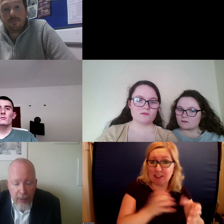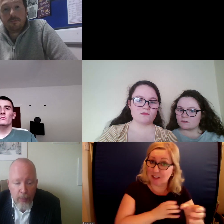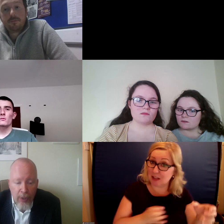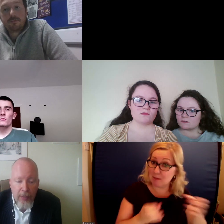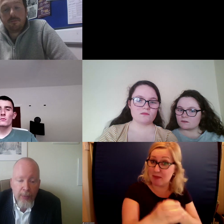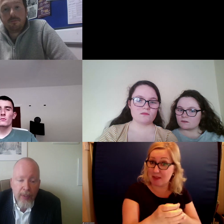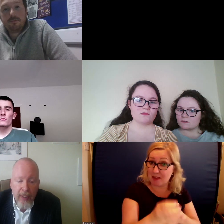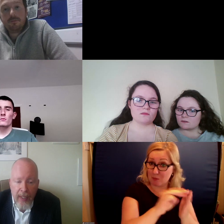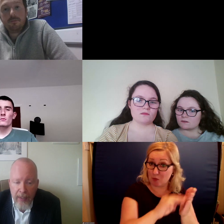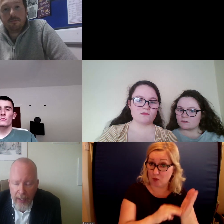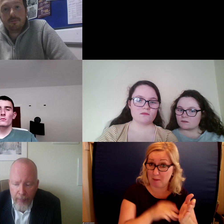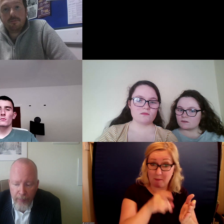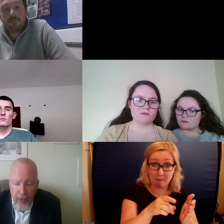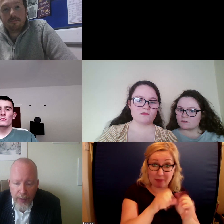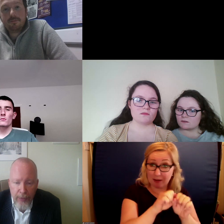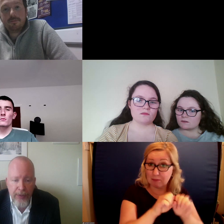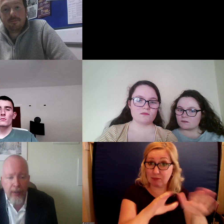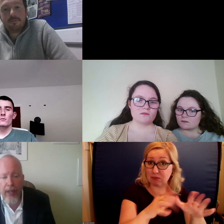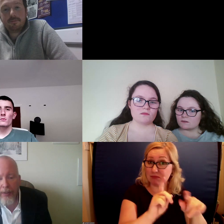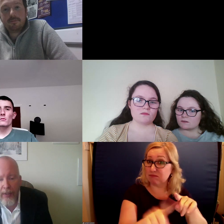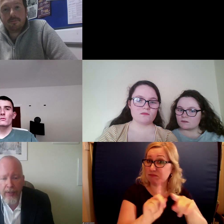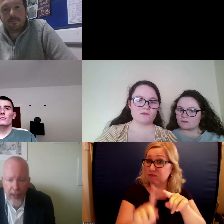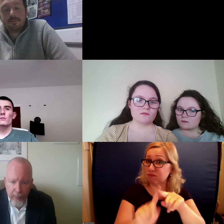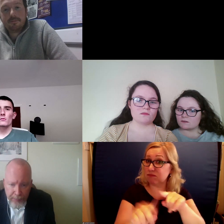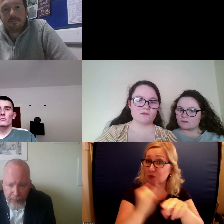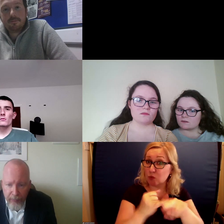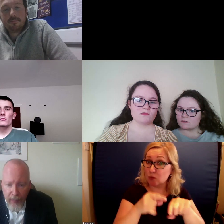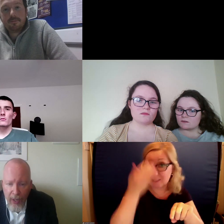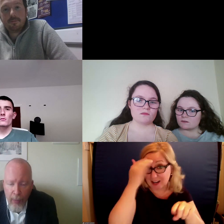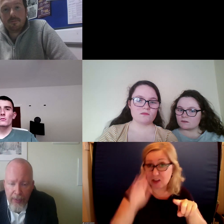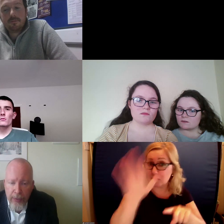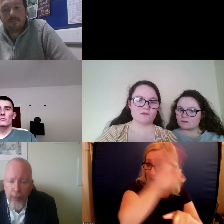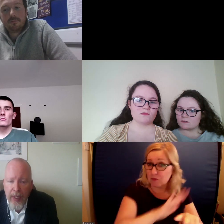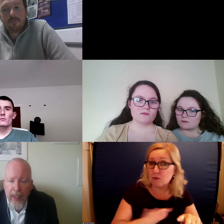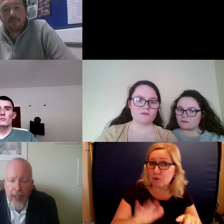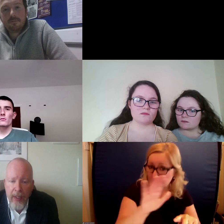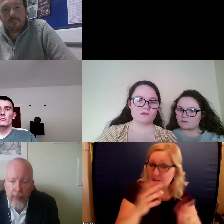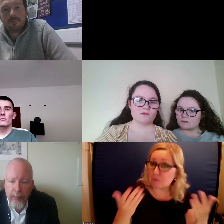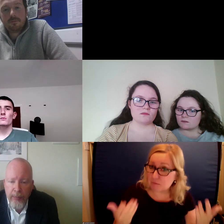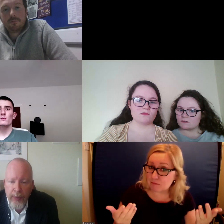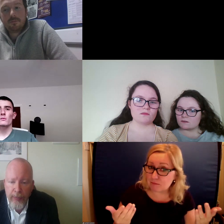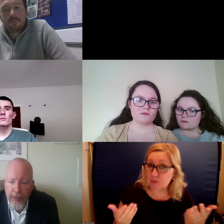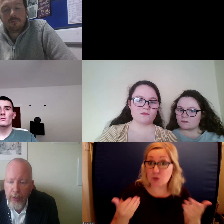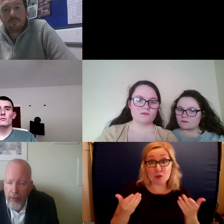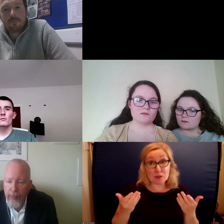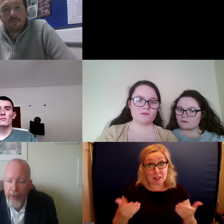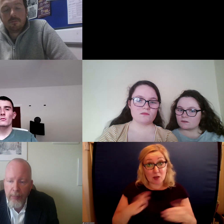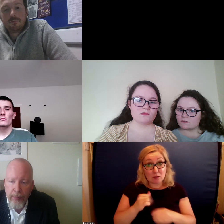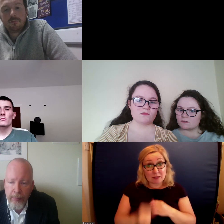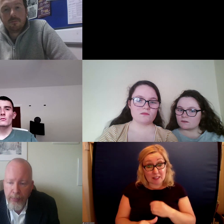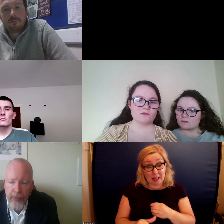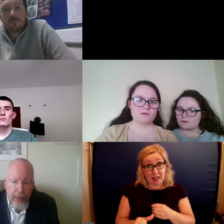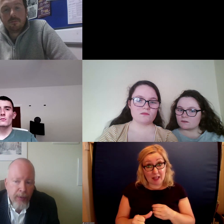So welcome, everyone. And to start our conversation today, I want to first show a